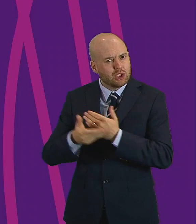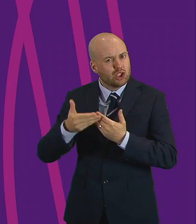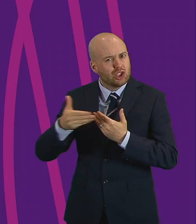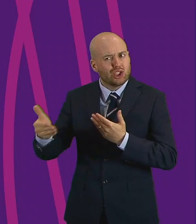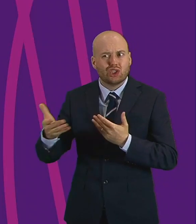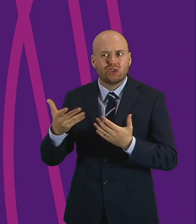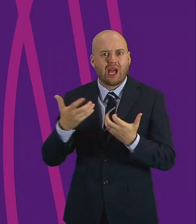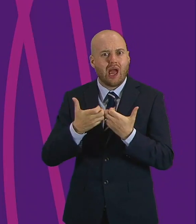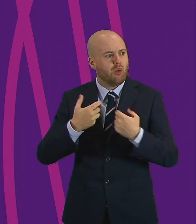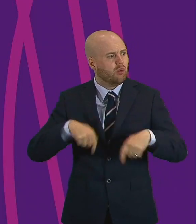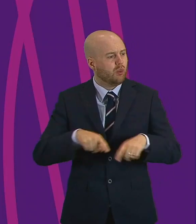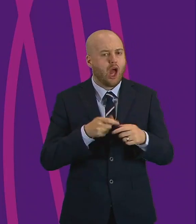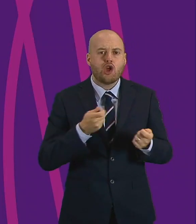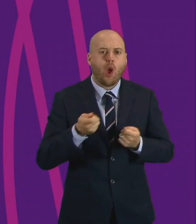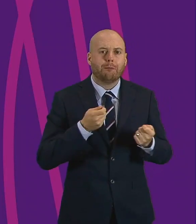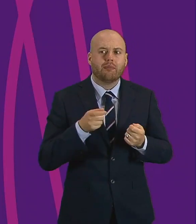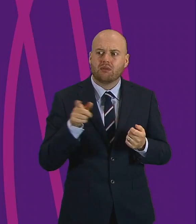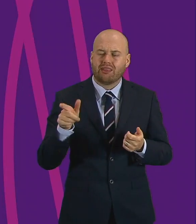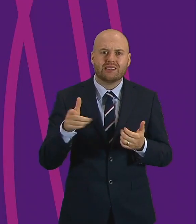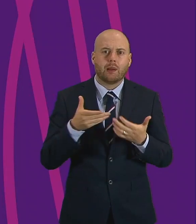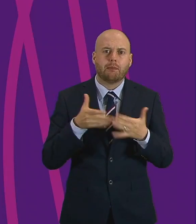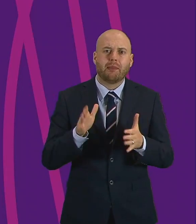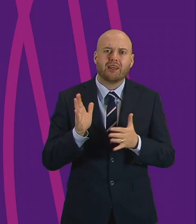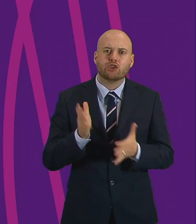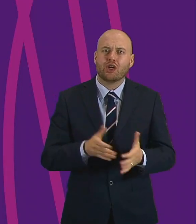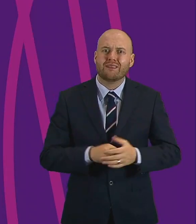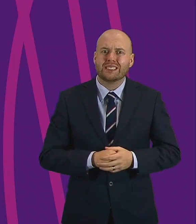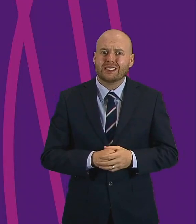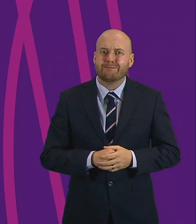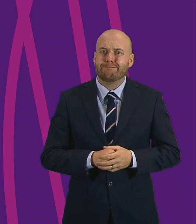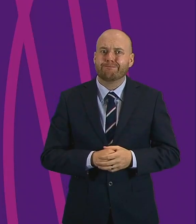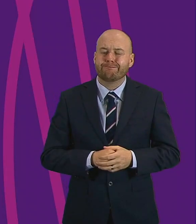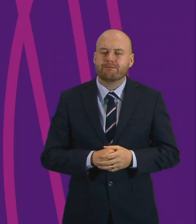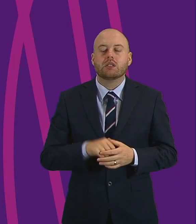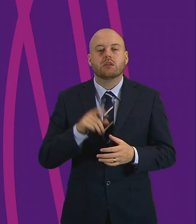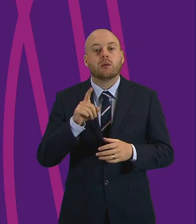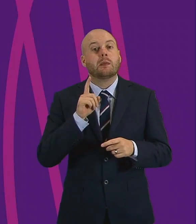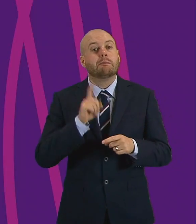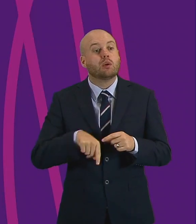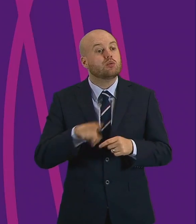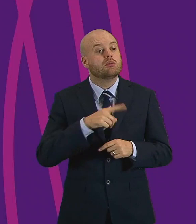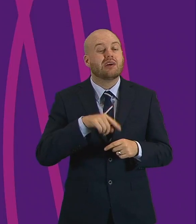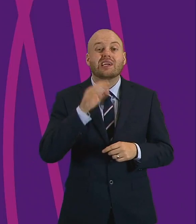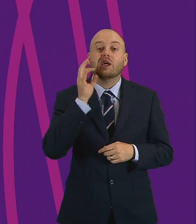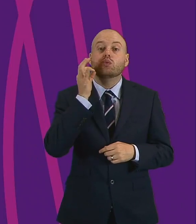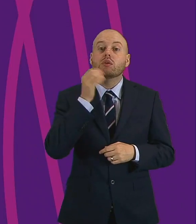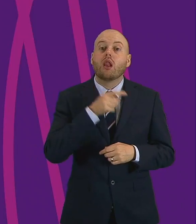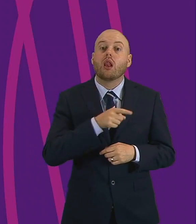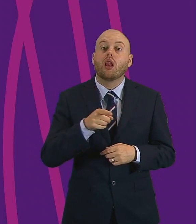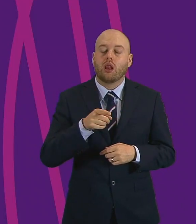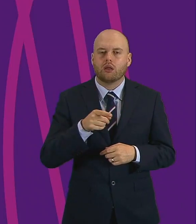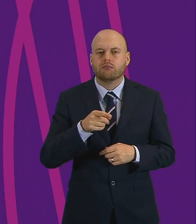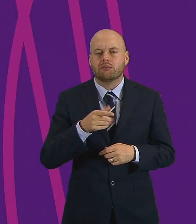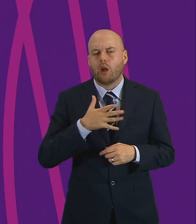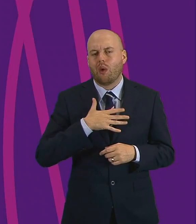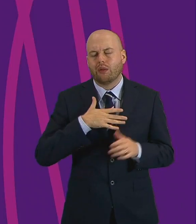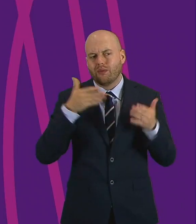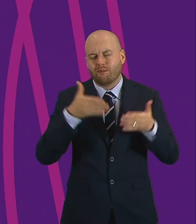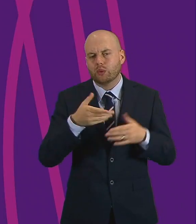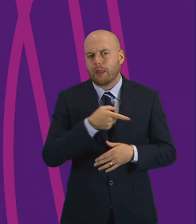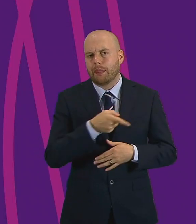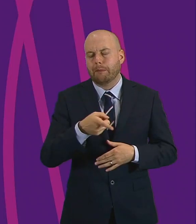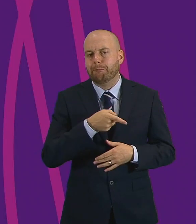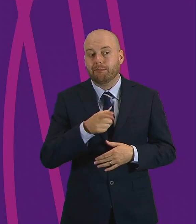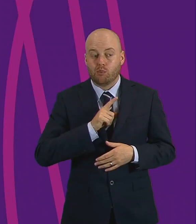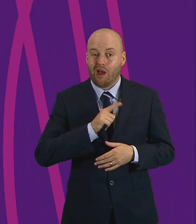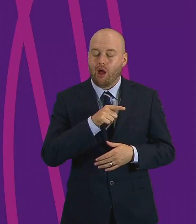services too. Much of the heavy lifting for government has been done by councils, and it's them that I wish to focus on. It seems